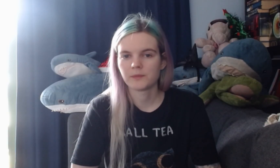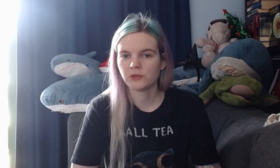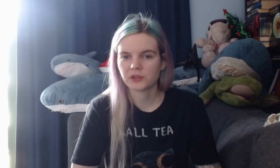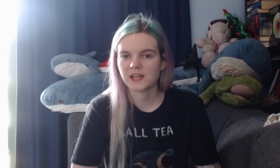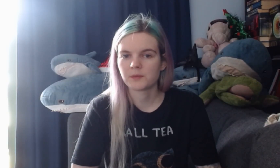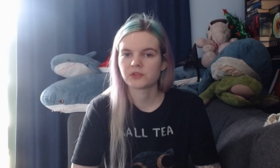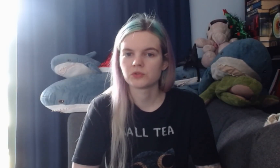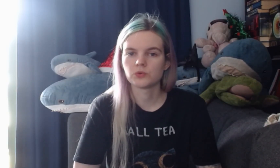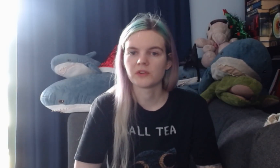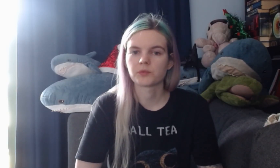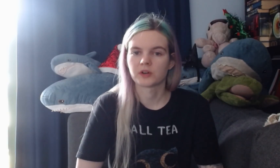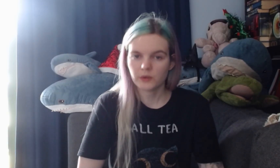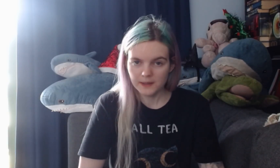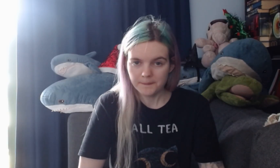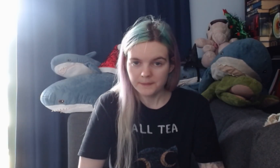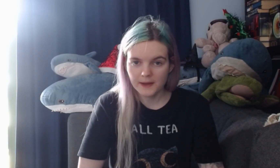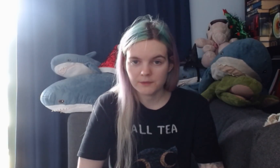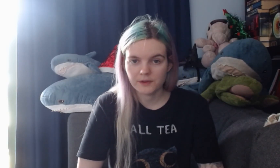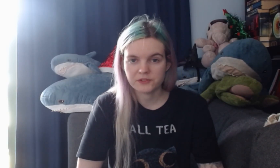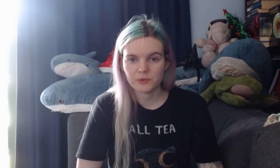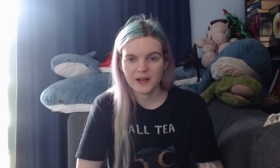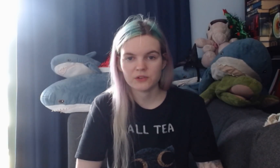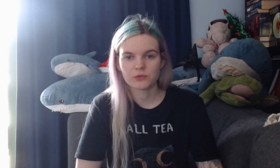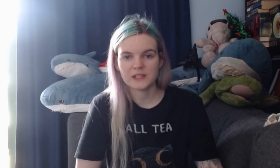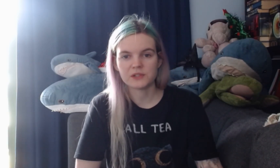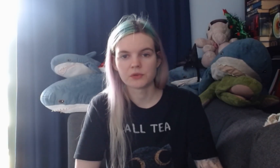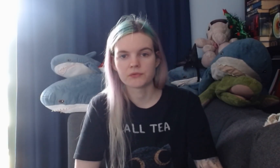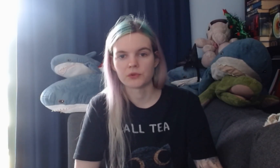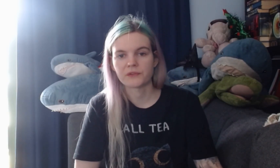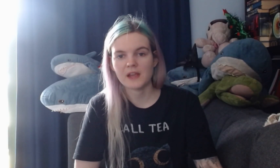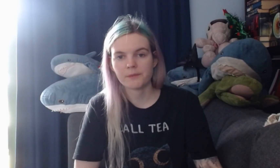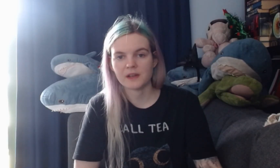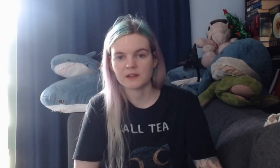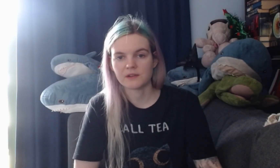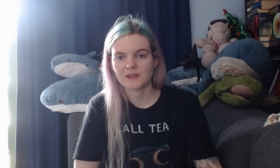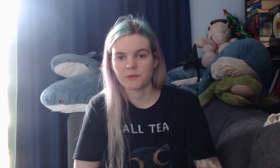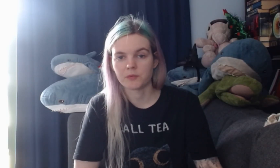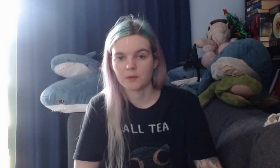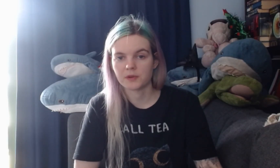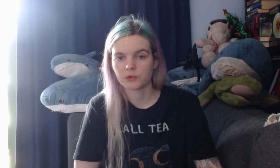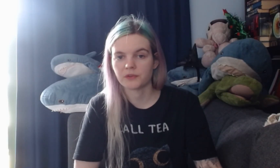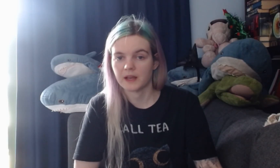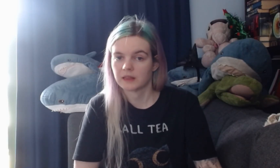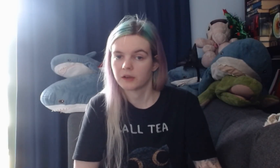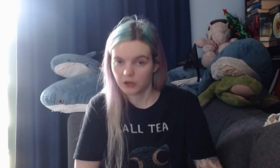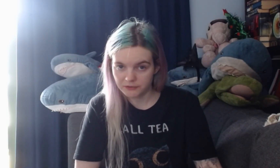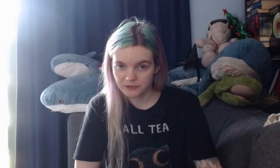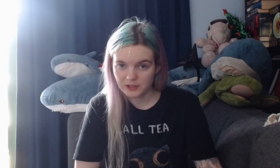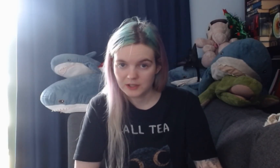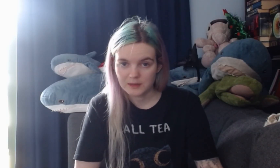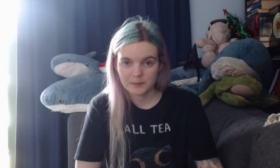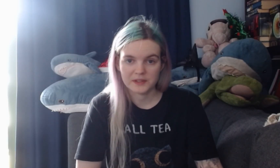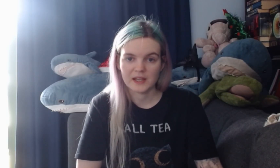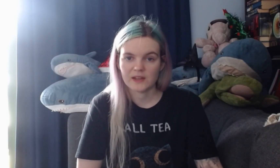not able to do this one quick. I will try to lead you through the steps, and these steps will probably look slightly off, but